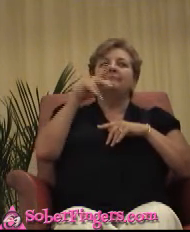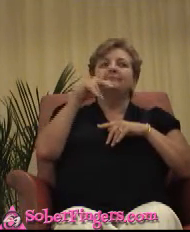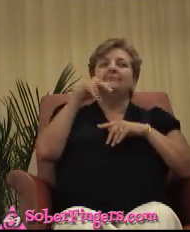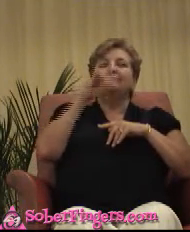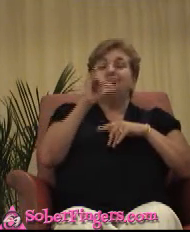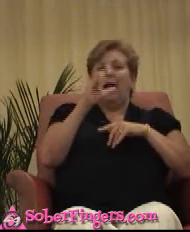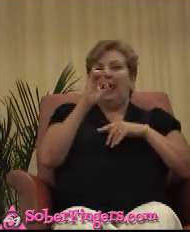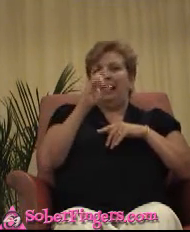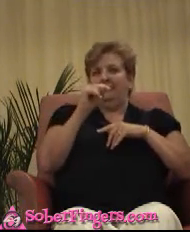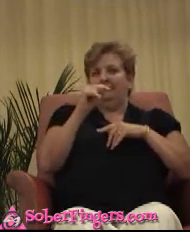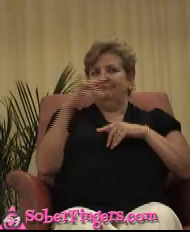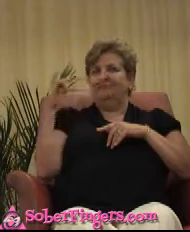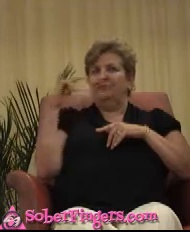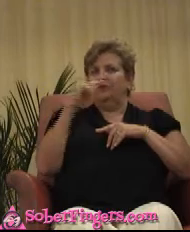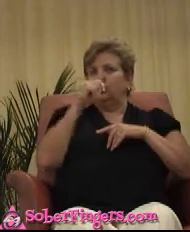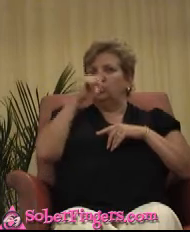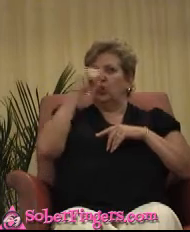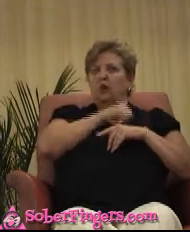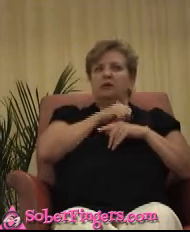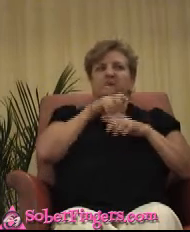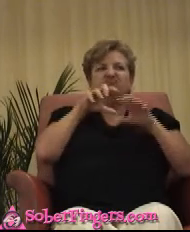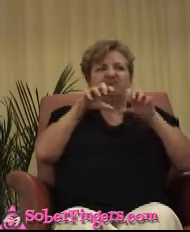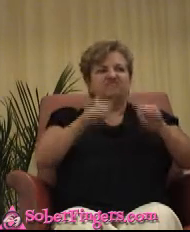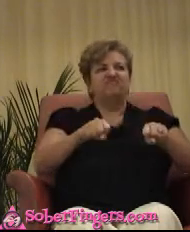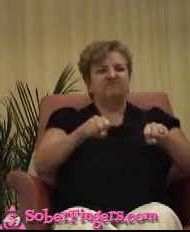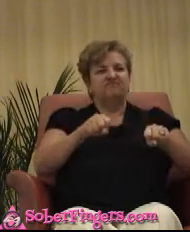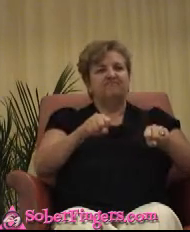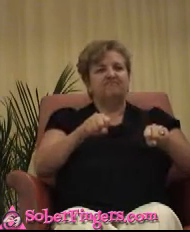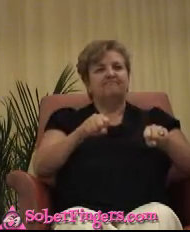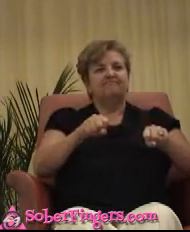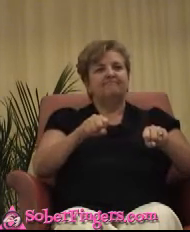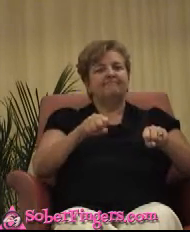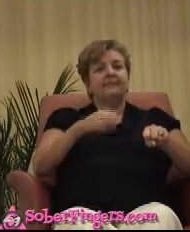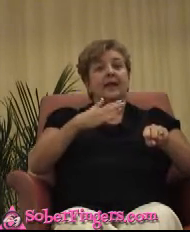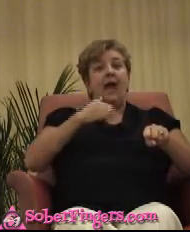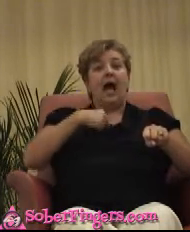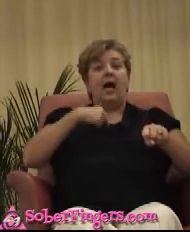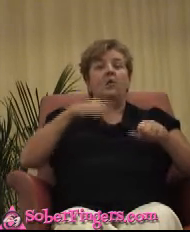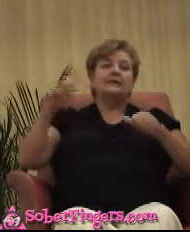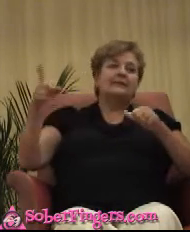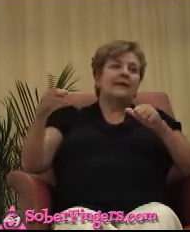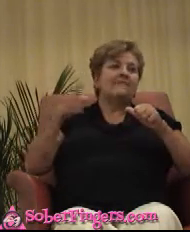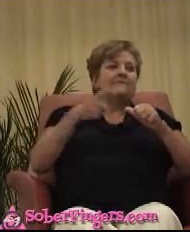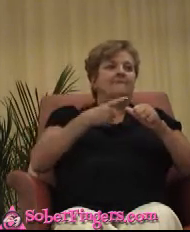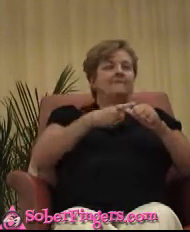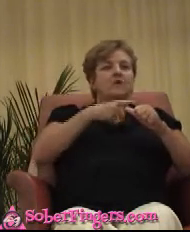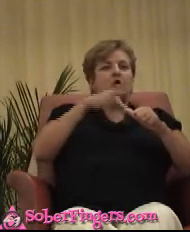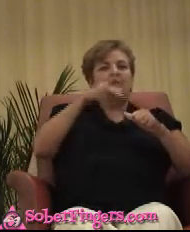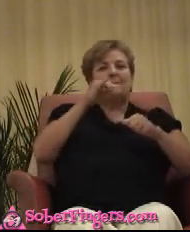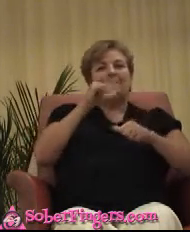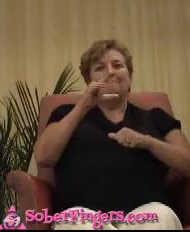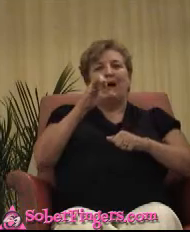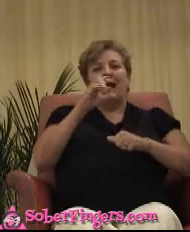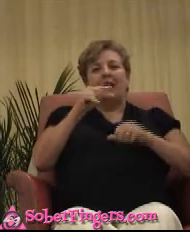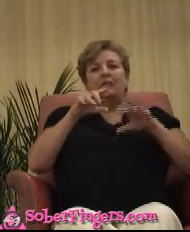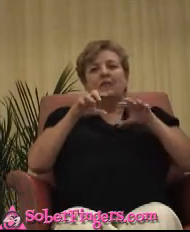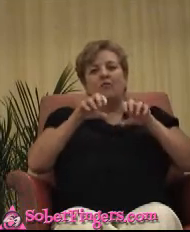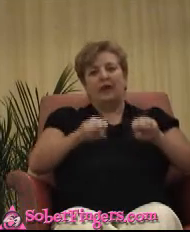And I was the first pilot off the airplane to be arrested, and that's happened a number of